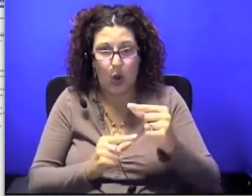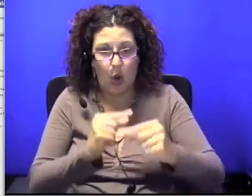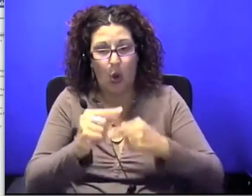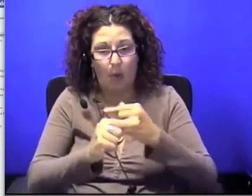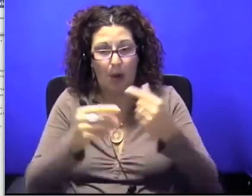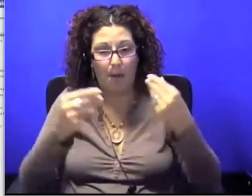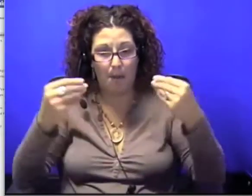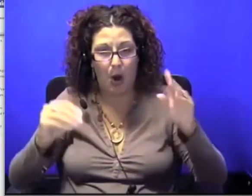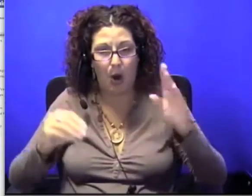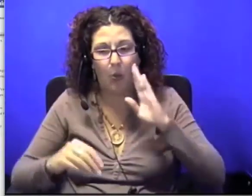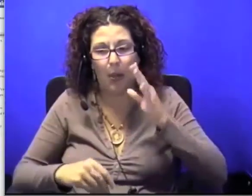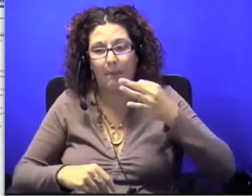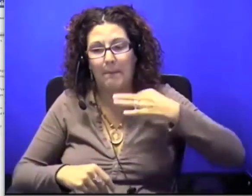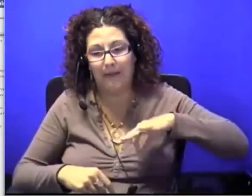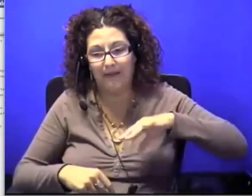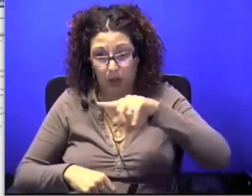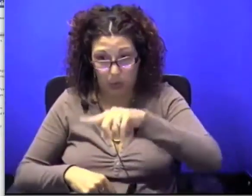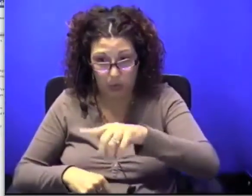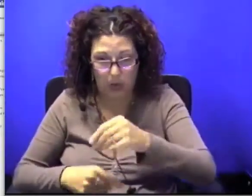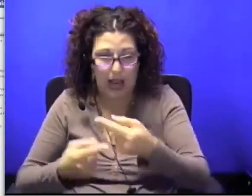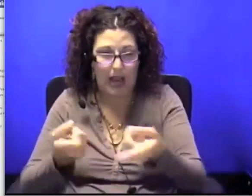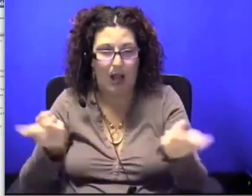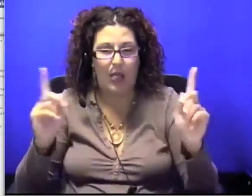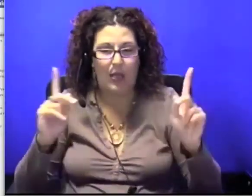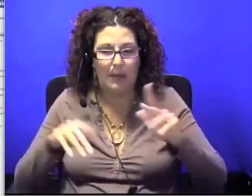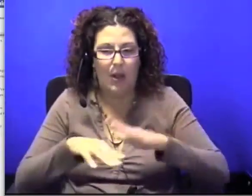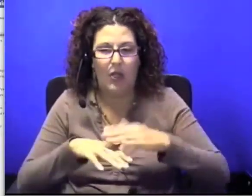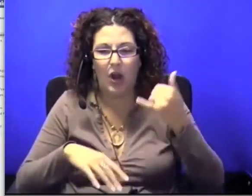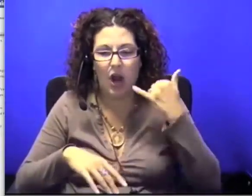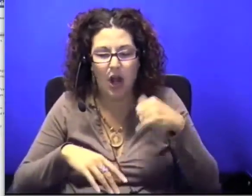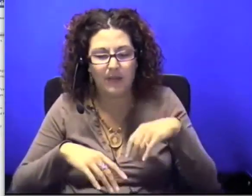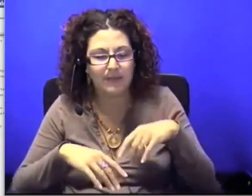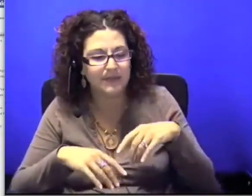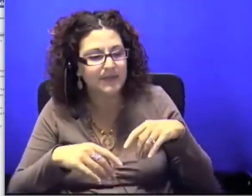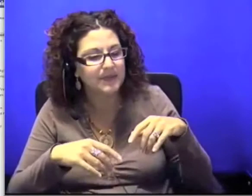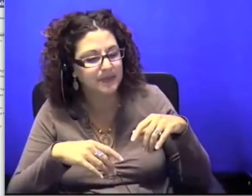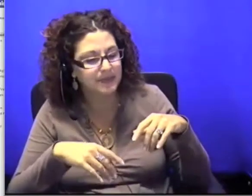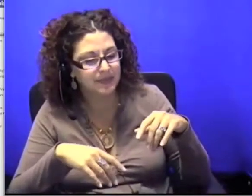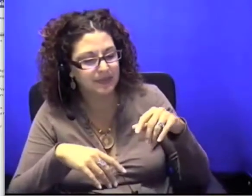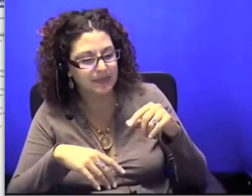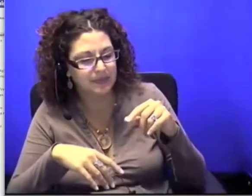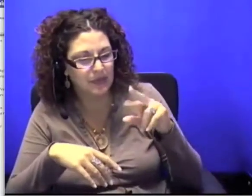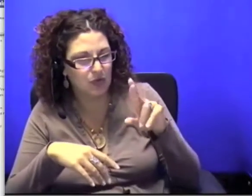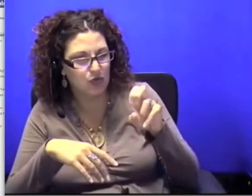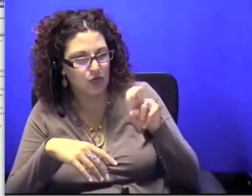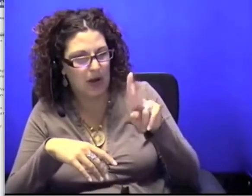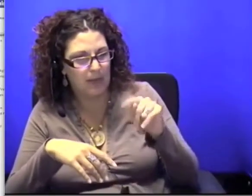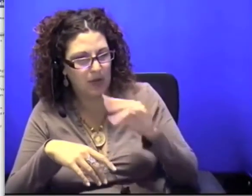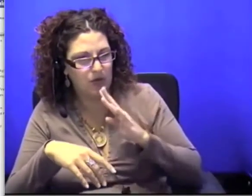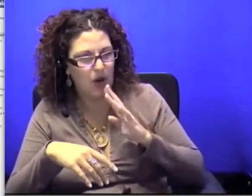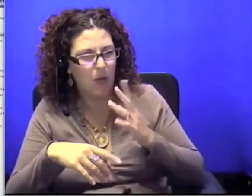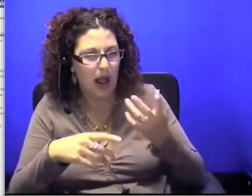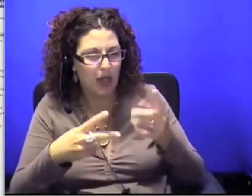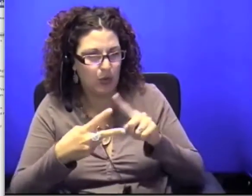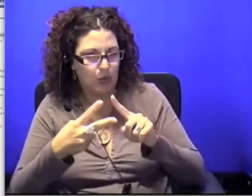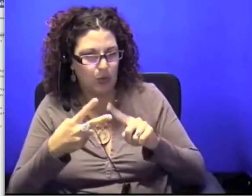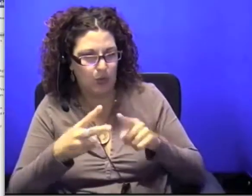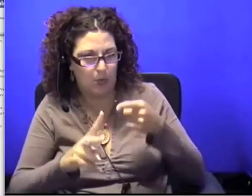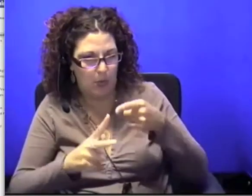global market arena is going to benefit you as well as everybody else? Well, there's 2 points I want to make. Number one, when